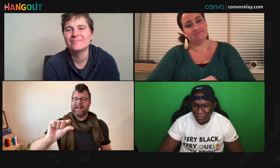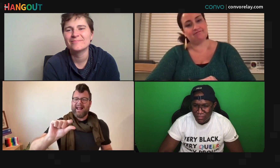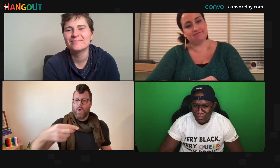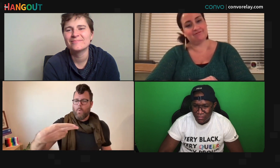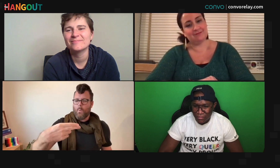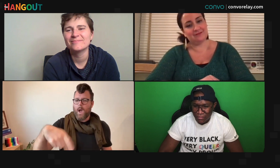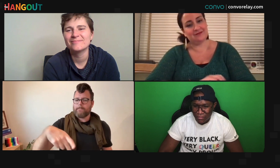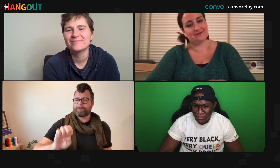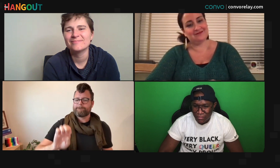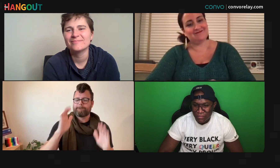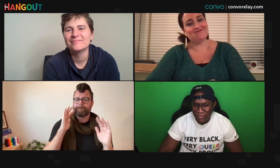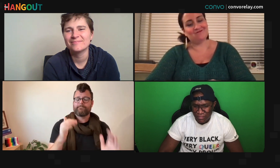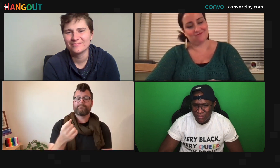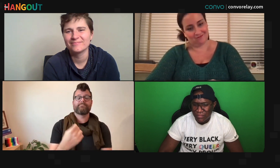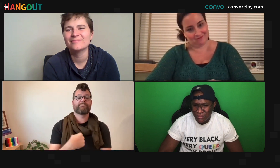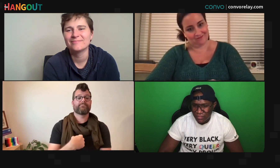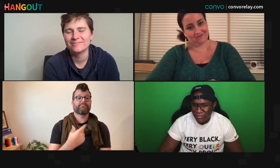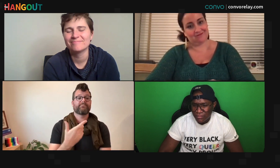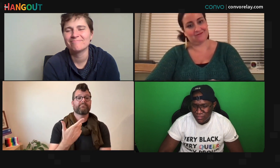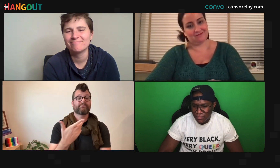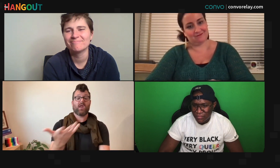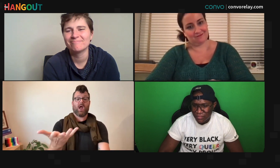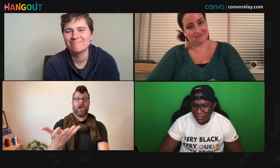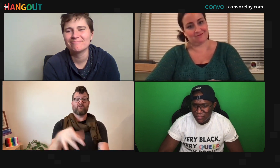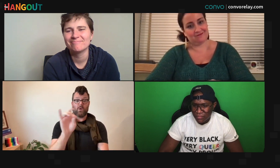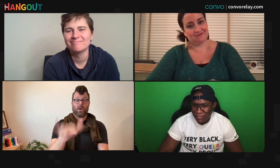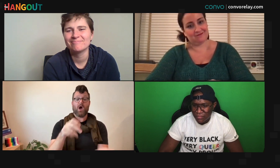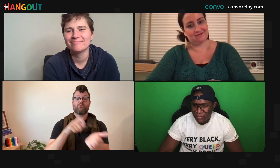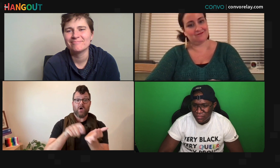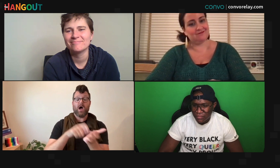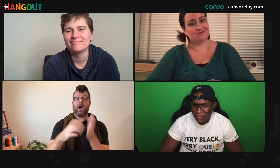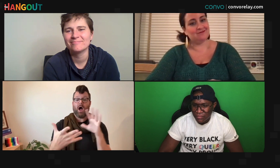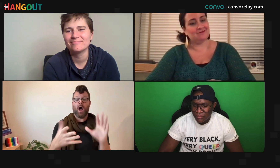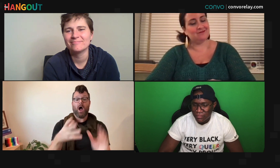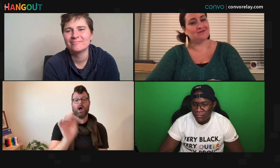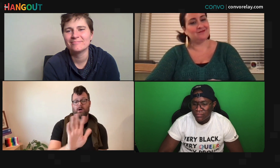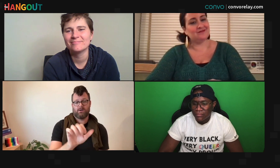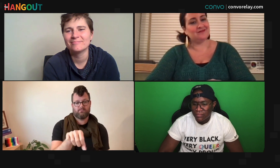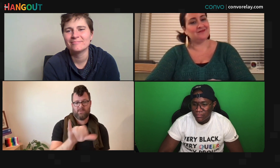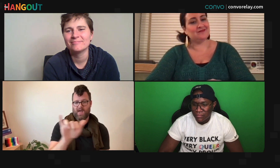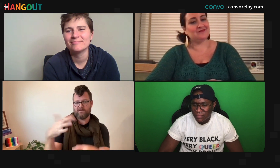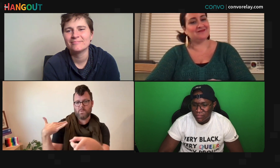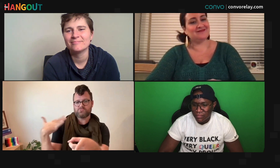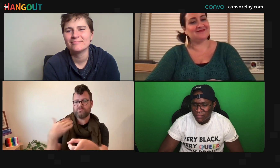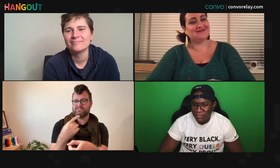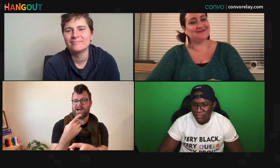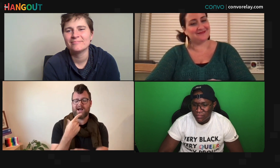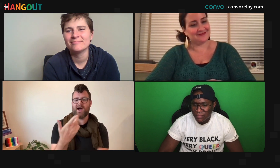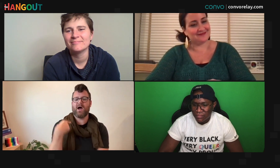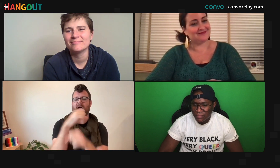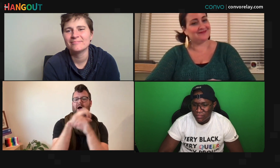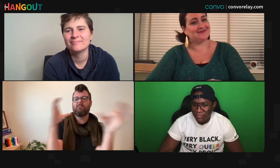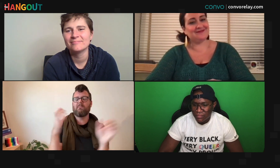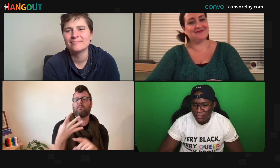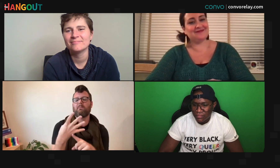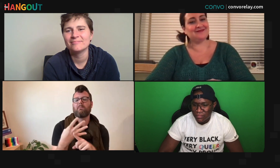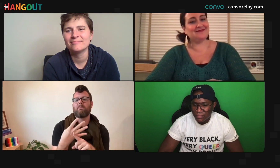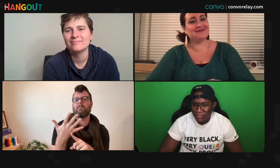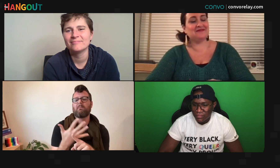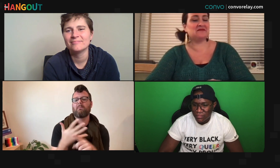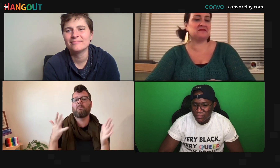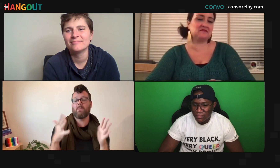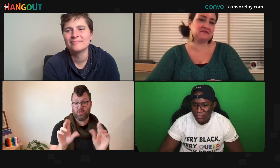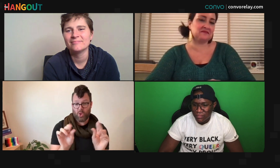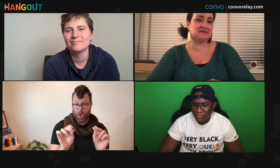here? COVID was just so scary at the time, and it just gave me a little bit of hope to have this opportunity. So I found this opportunity. I started writing, and